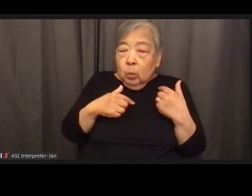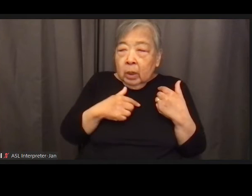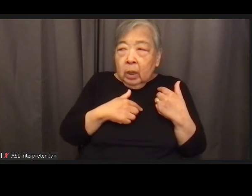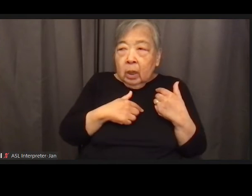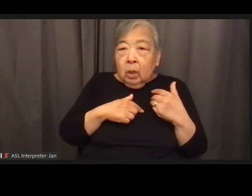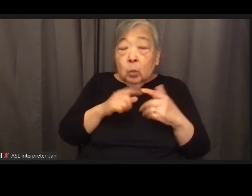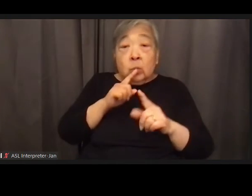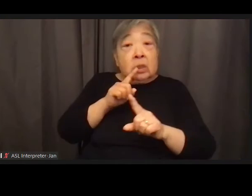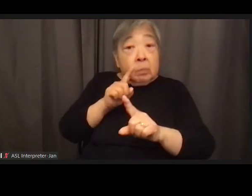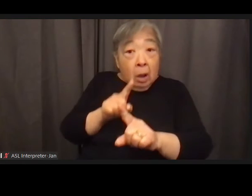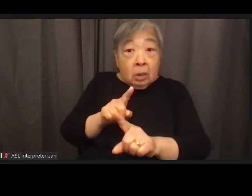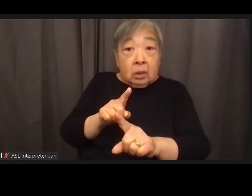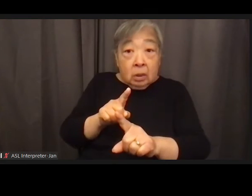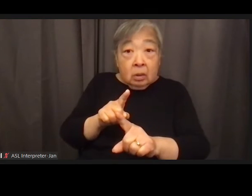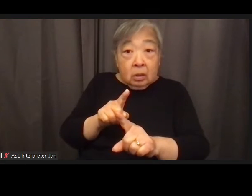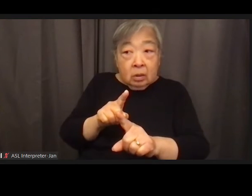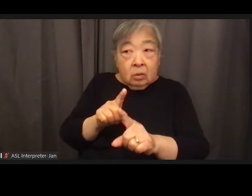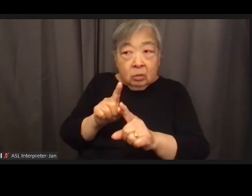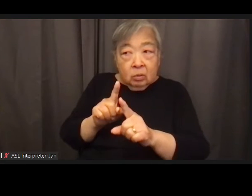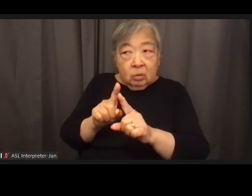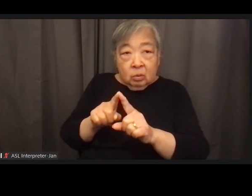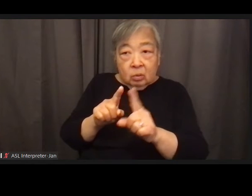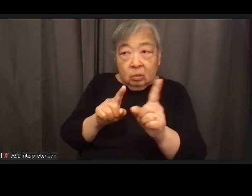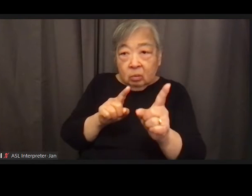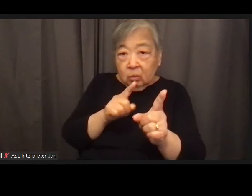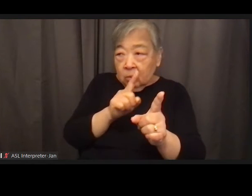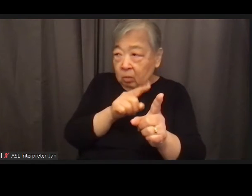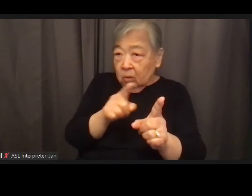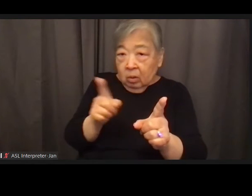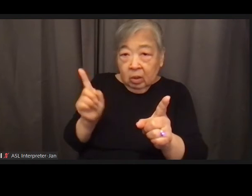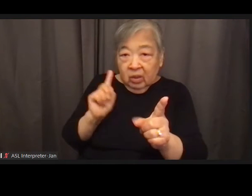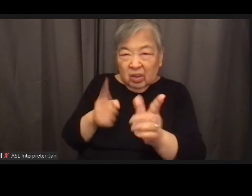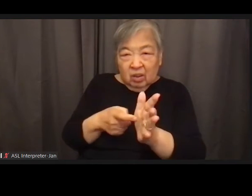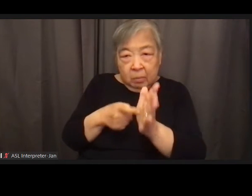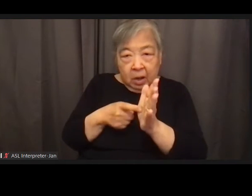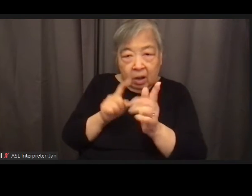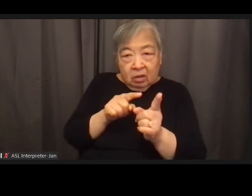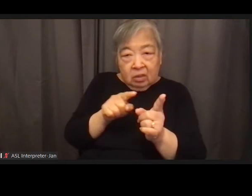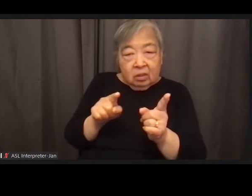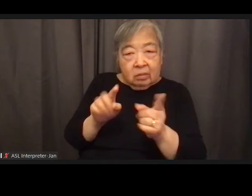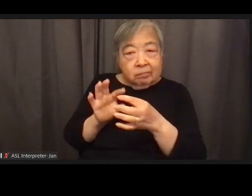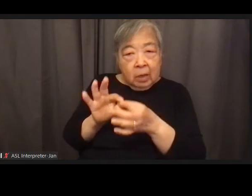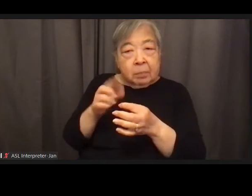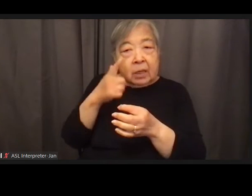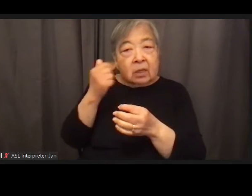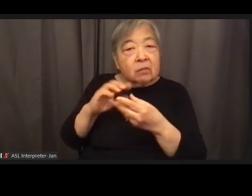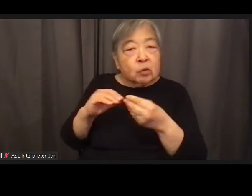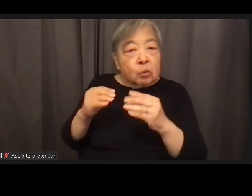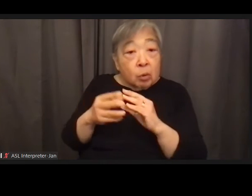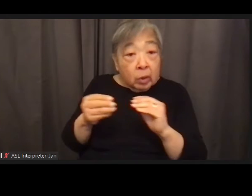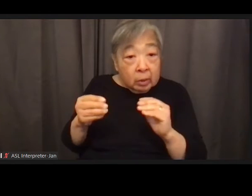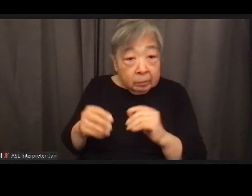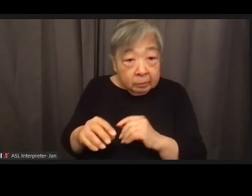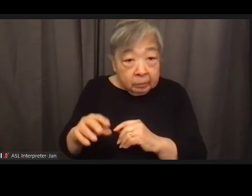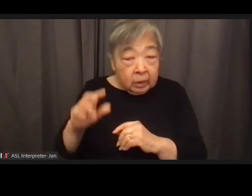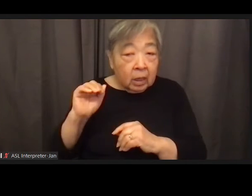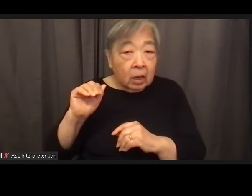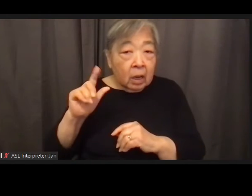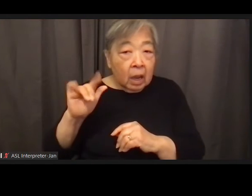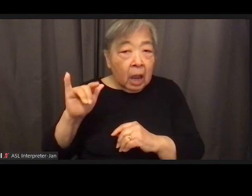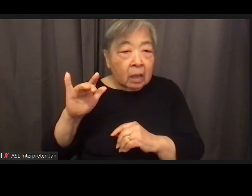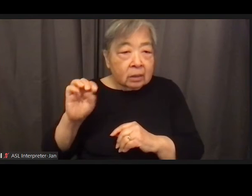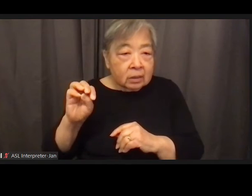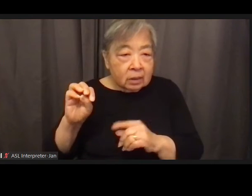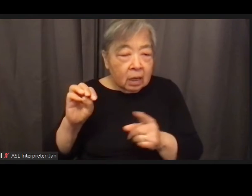responded to the demands of the story. Yeah. So I want to pull Pam into the